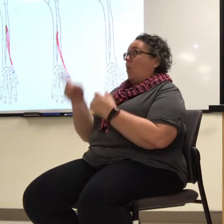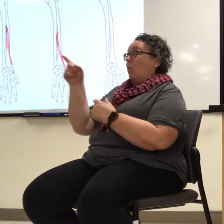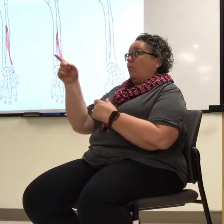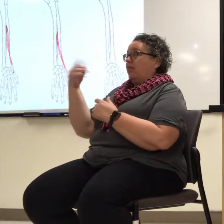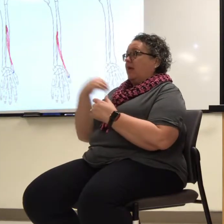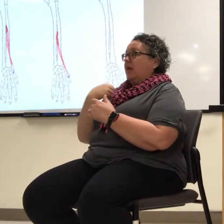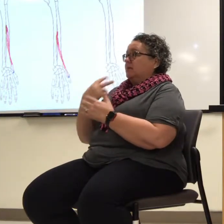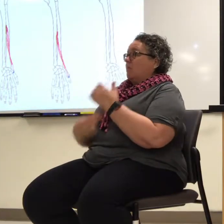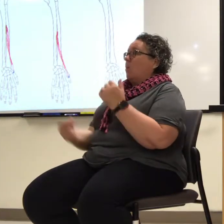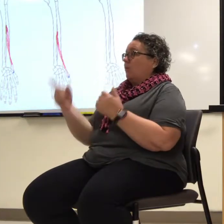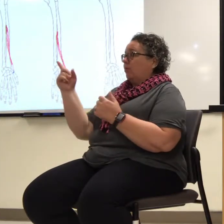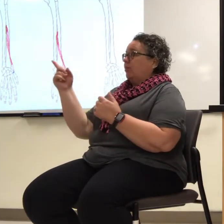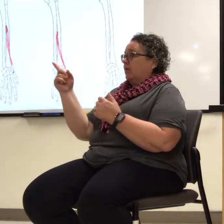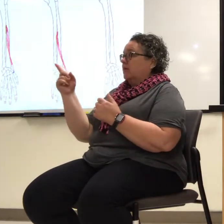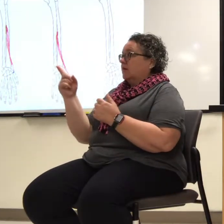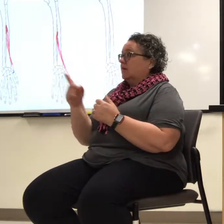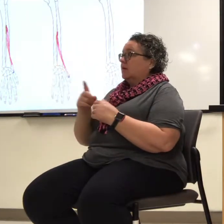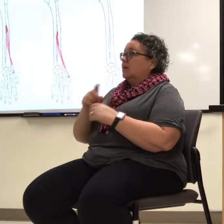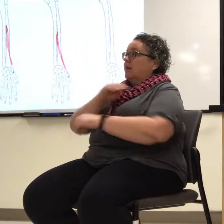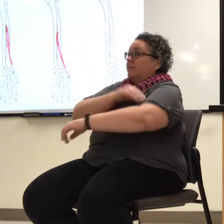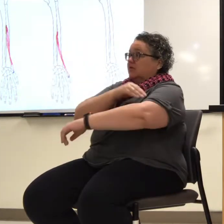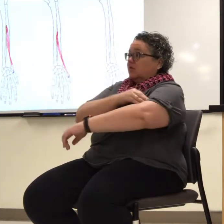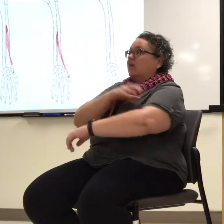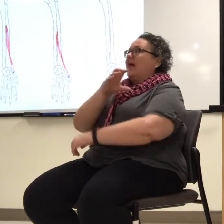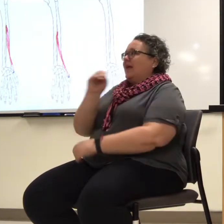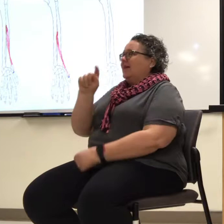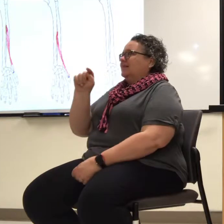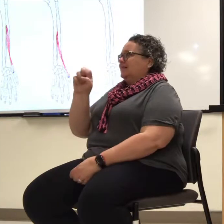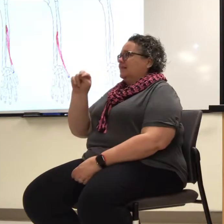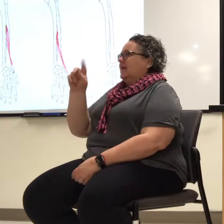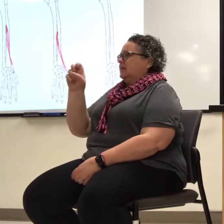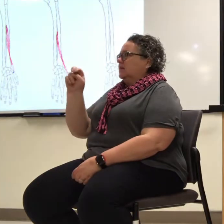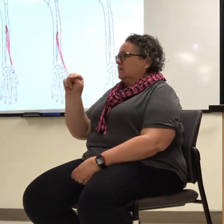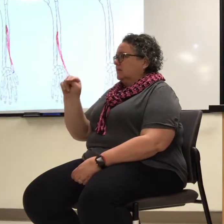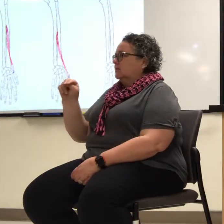because it is, originates interosseous membrane.